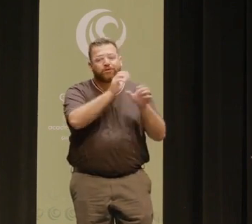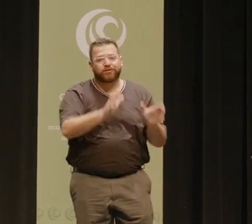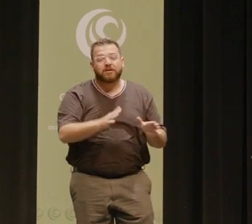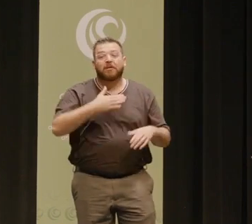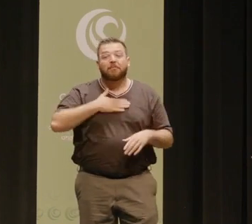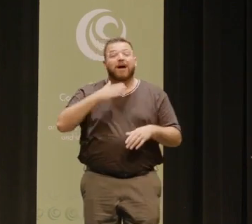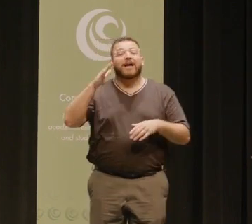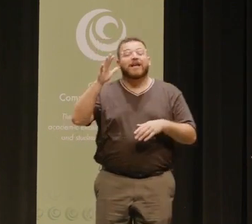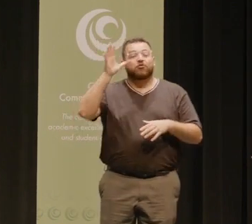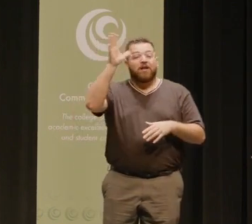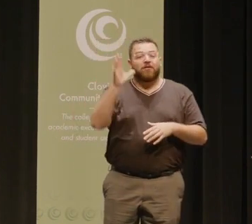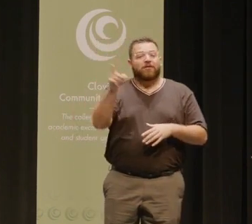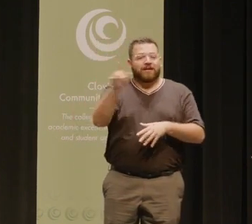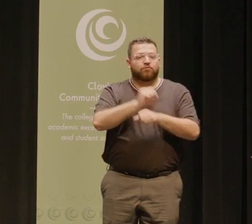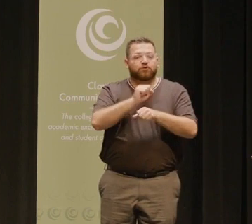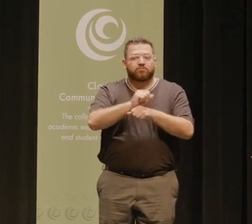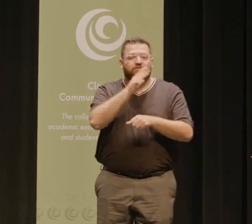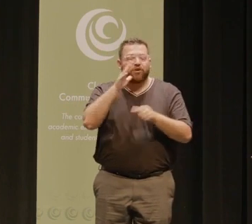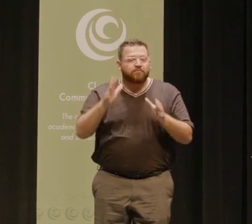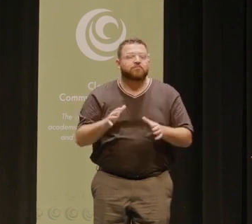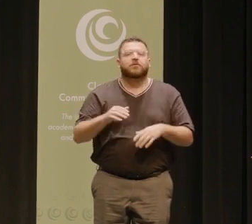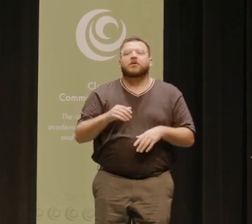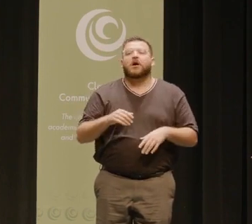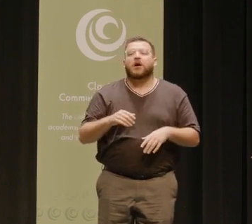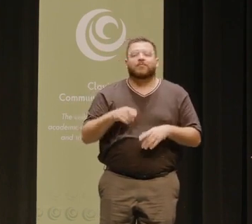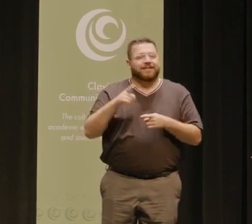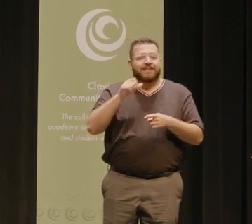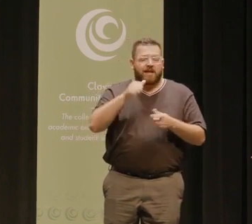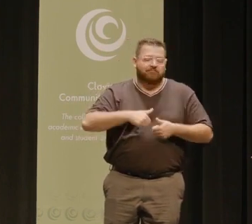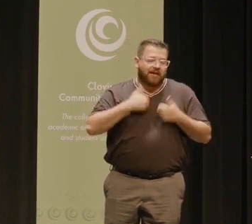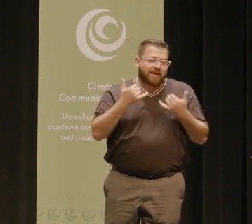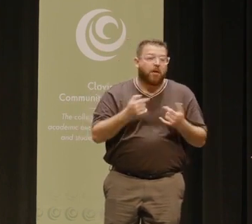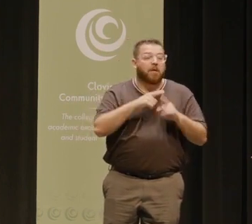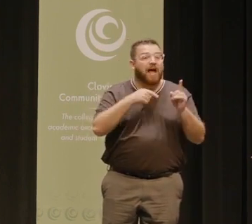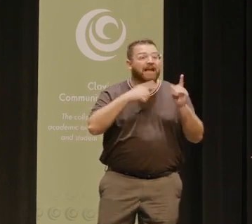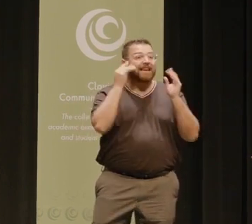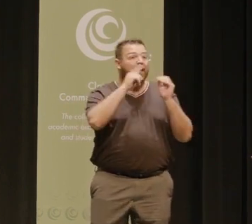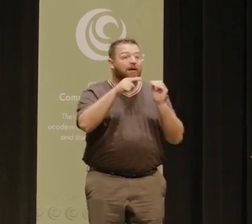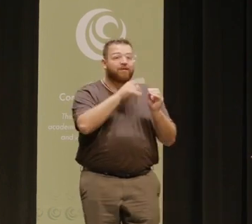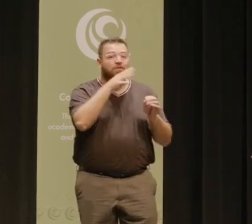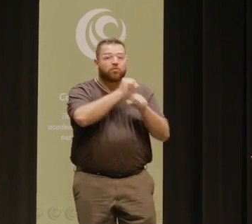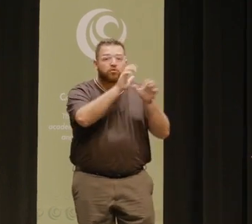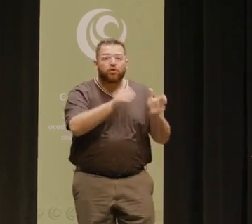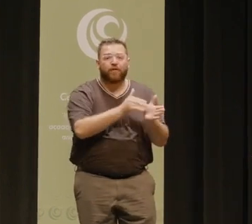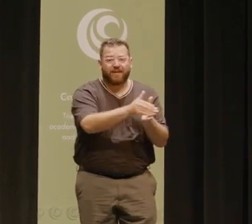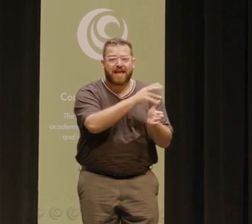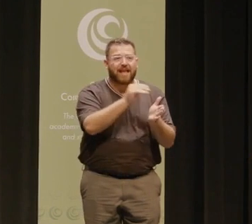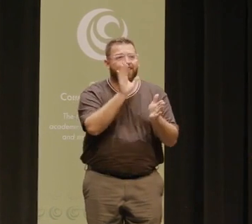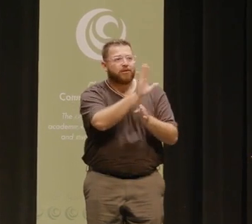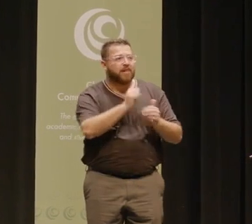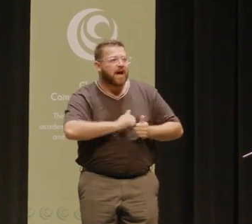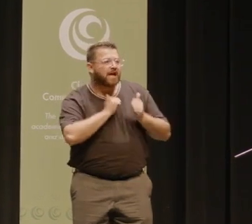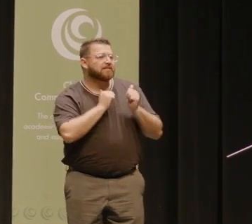and he didn't live to see this day, but I think about farm workers often, and I think about them and their